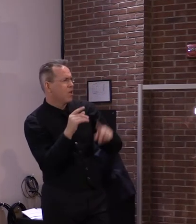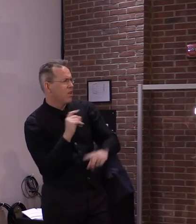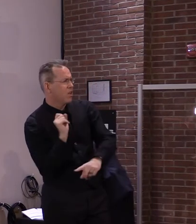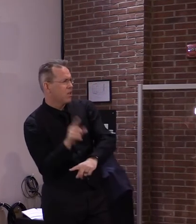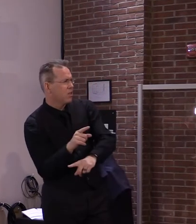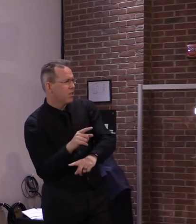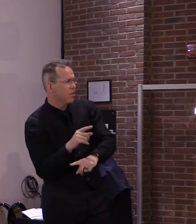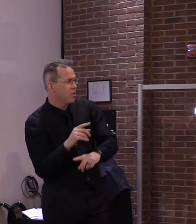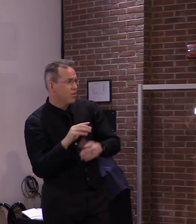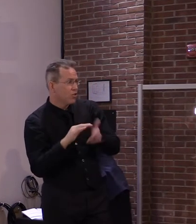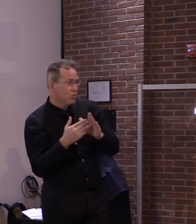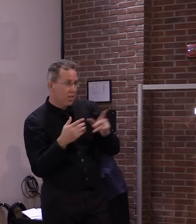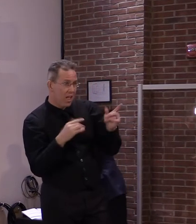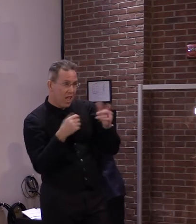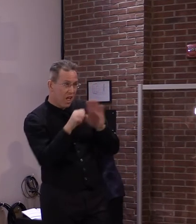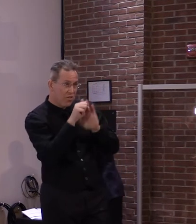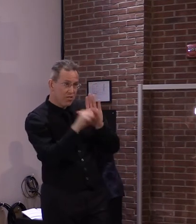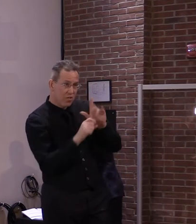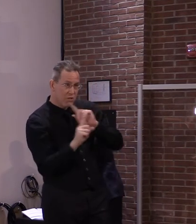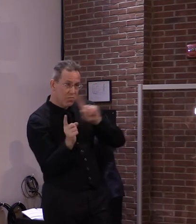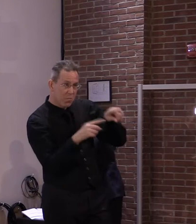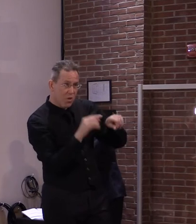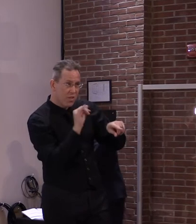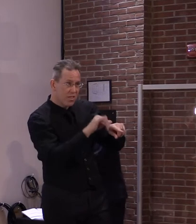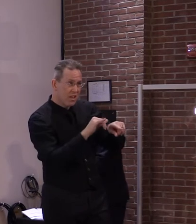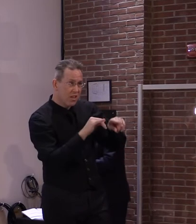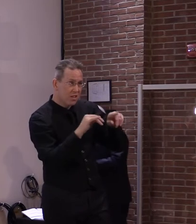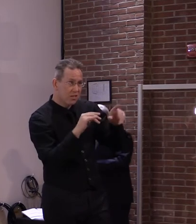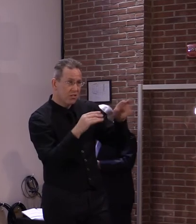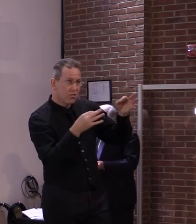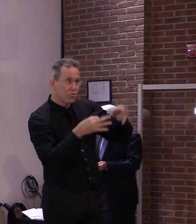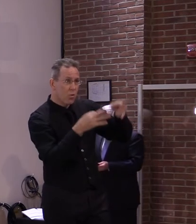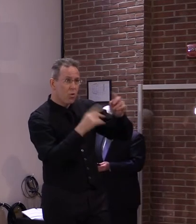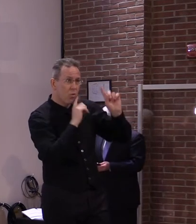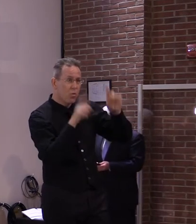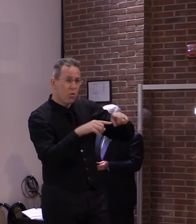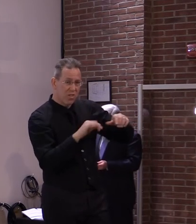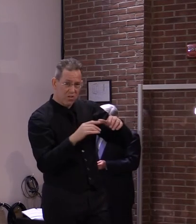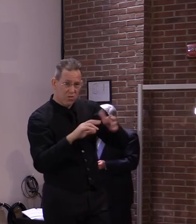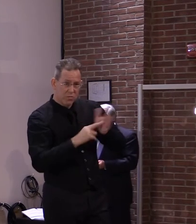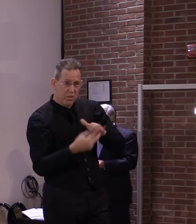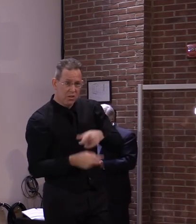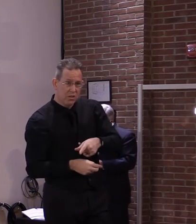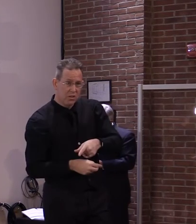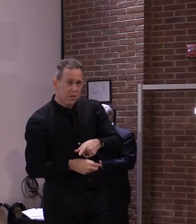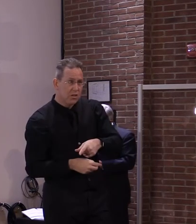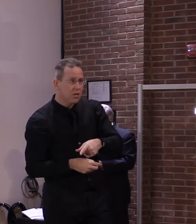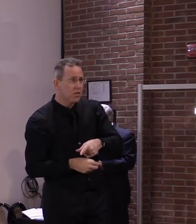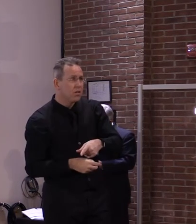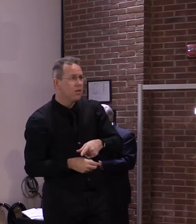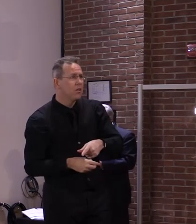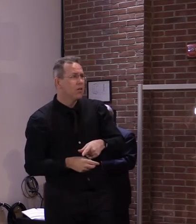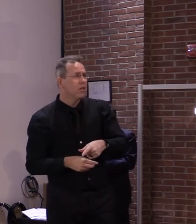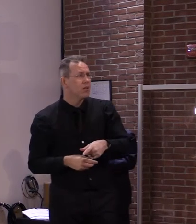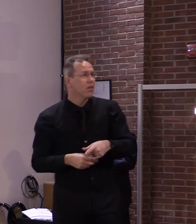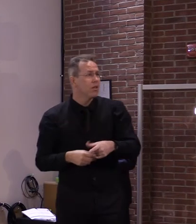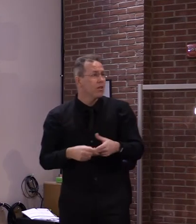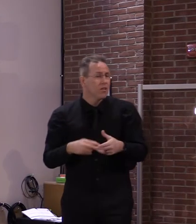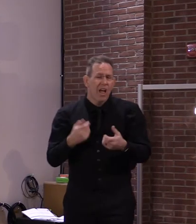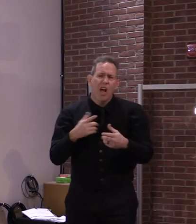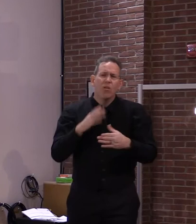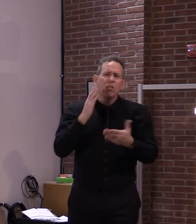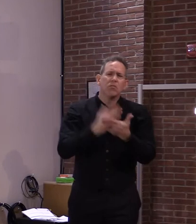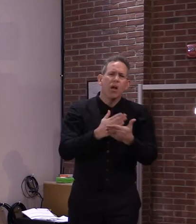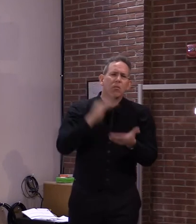injunction to and and the discrimination that the judges seem to find in their ruling yeah well the ruling on the